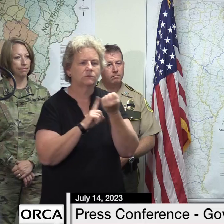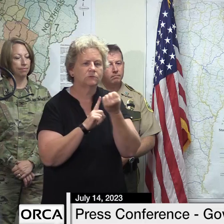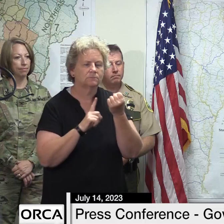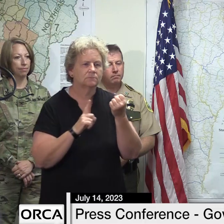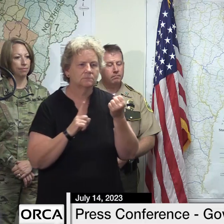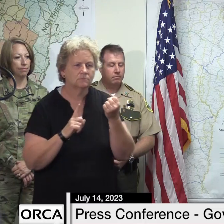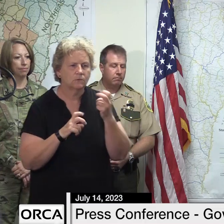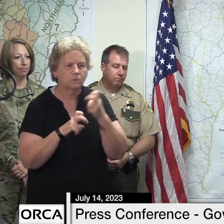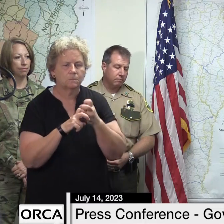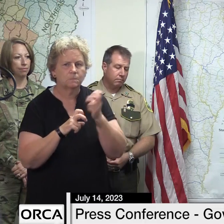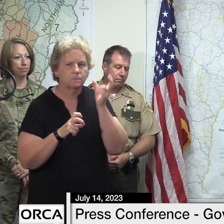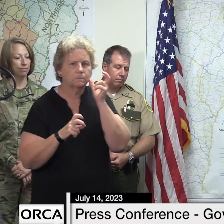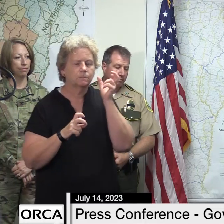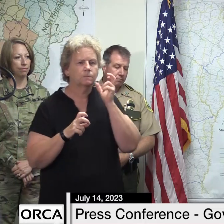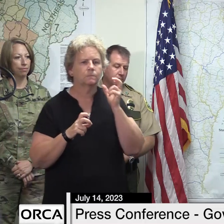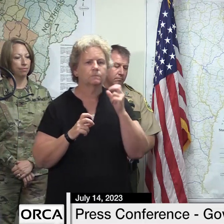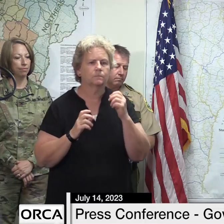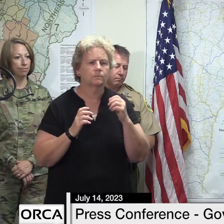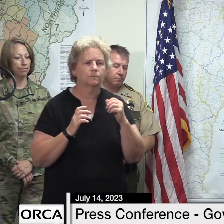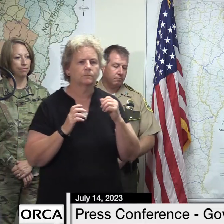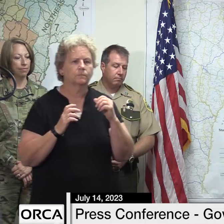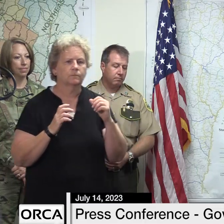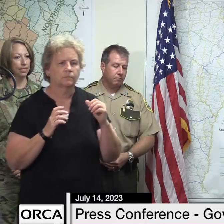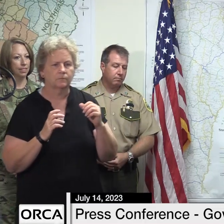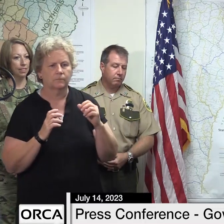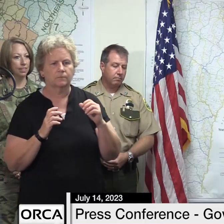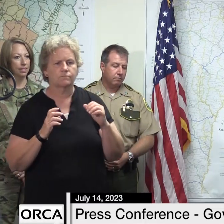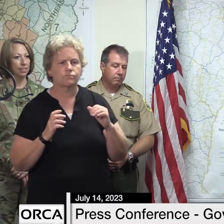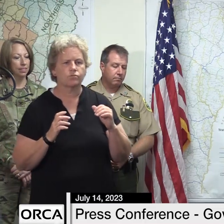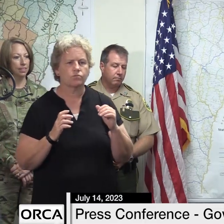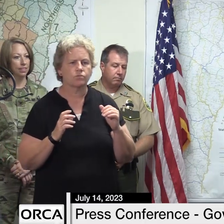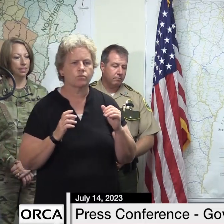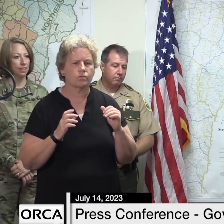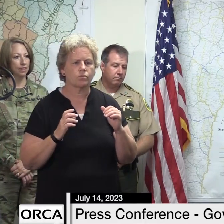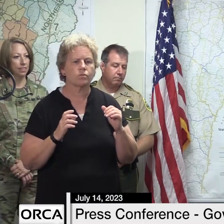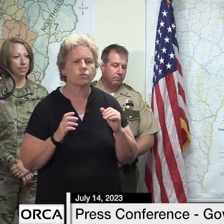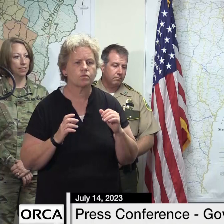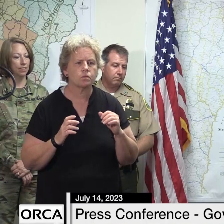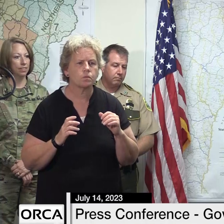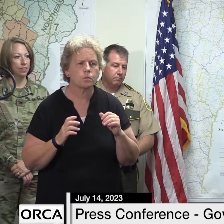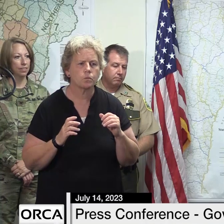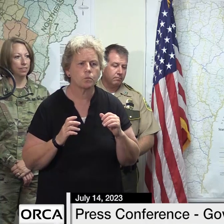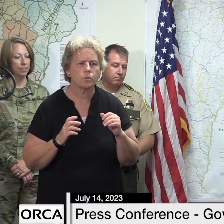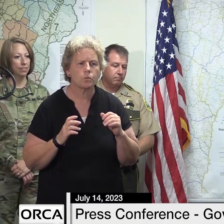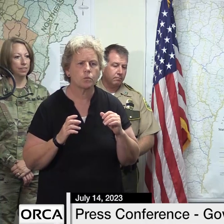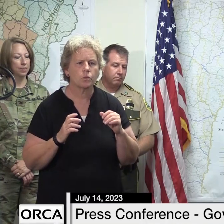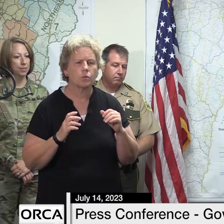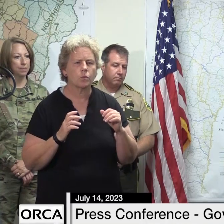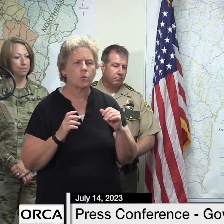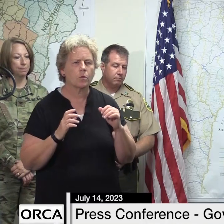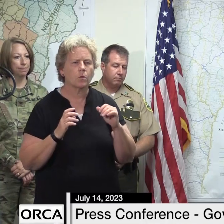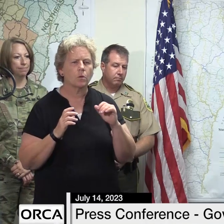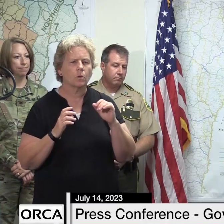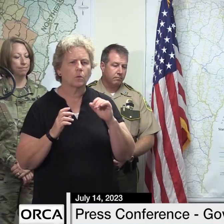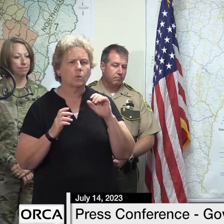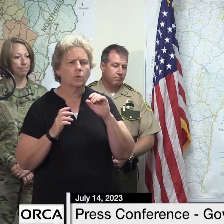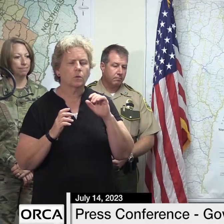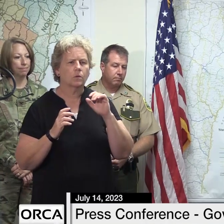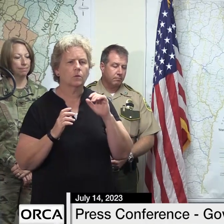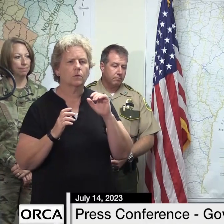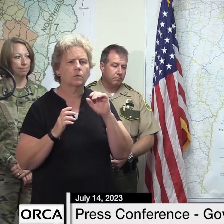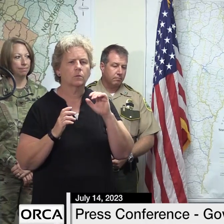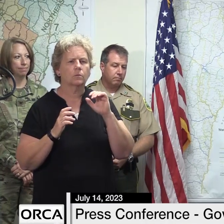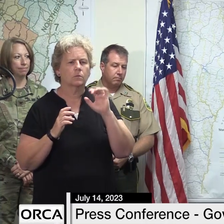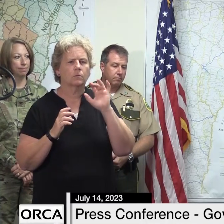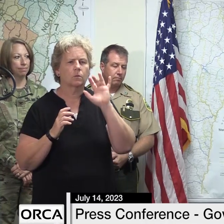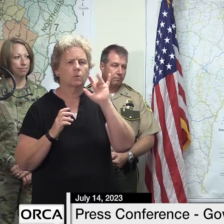Thanks. And I have one other question. I was hoping to get a little bit more clarity on those 24 or so towns that were mentioned as